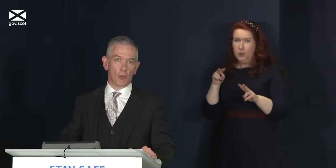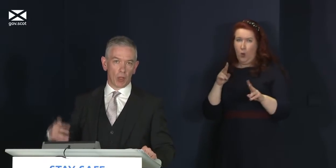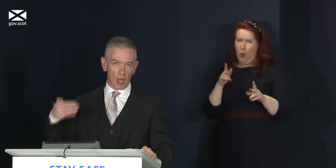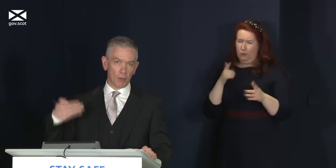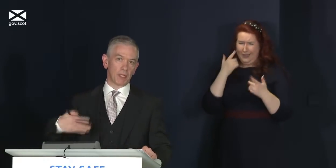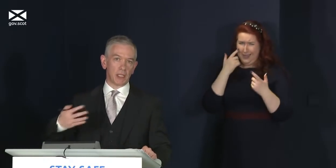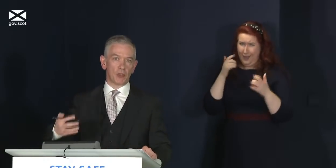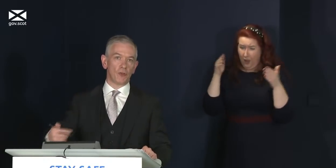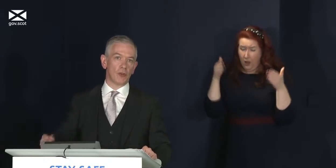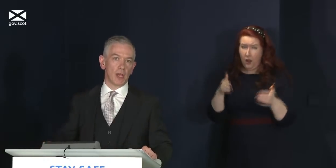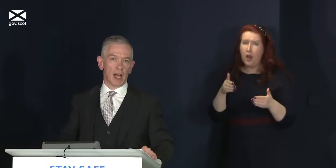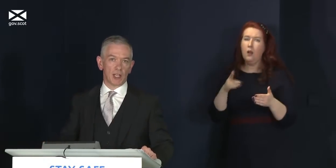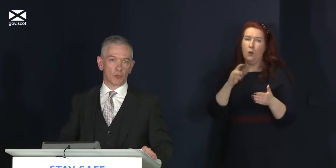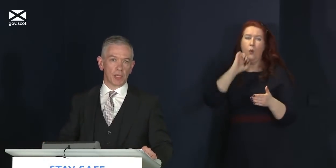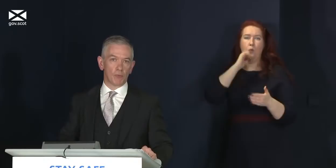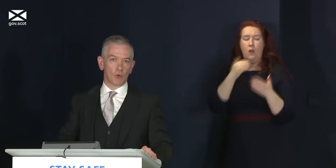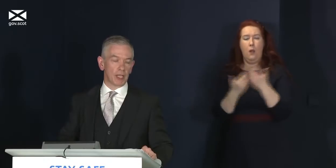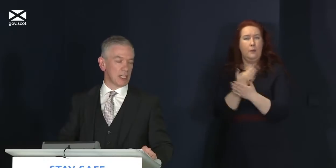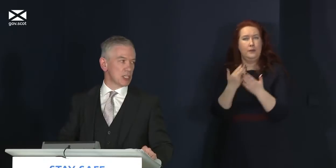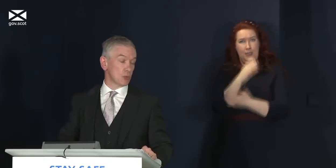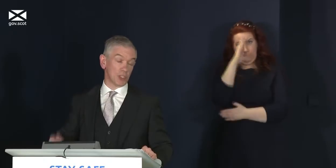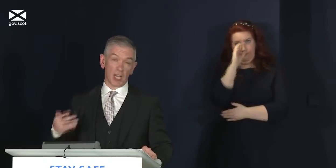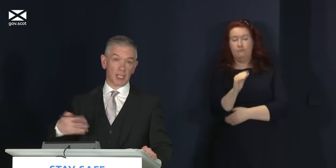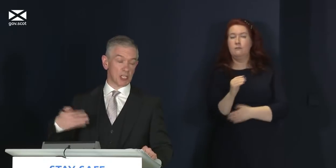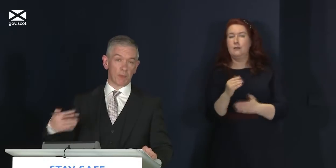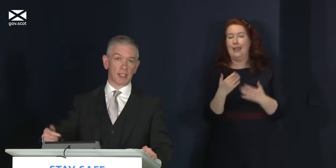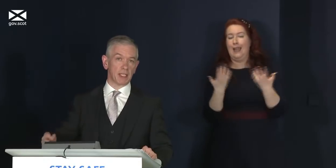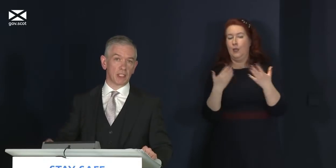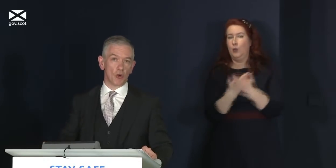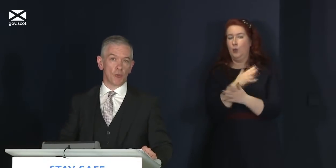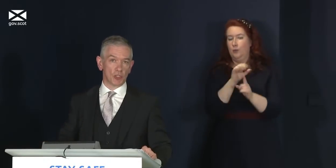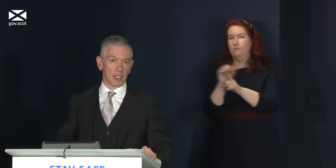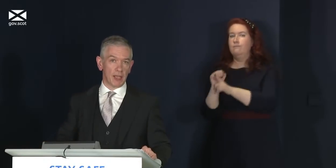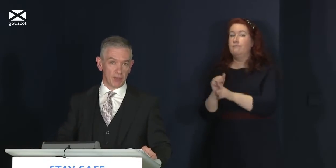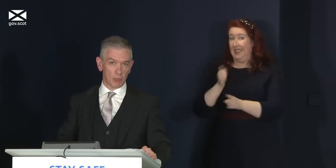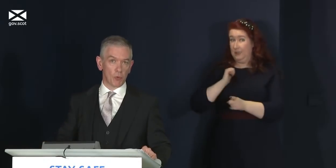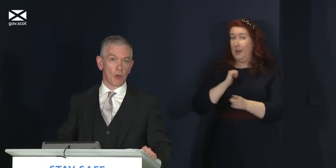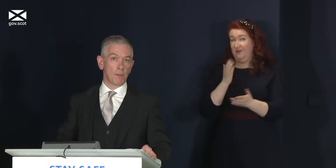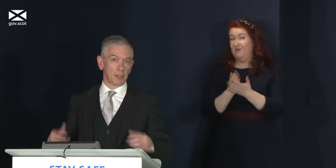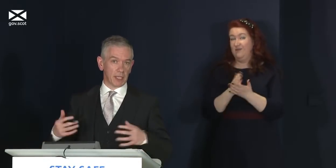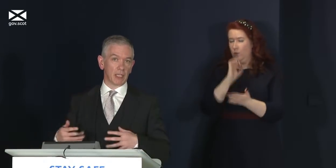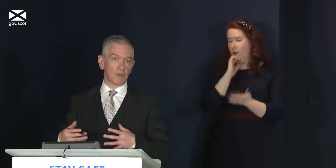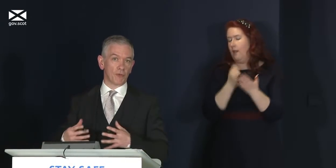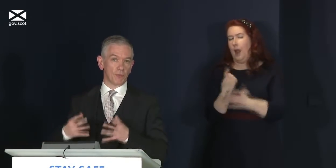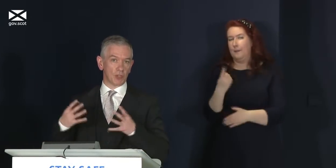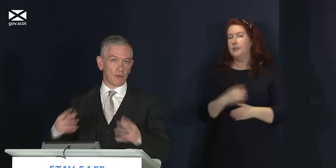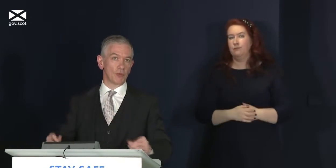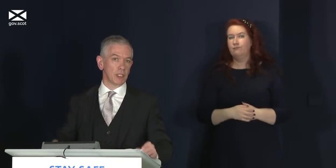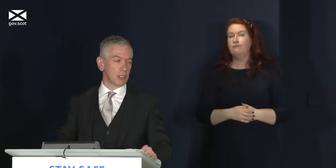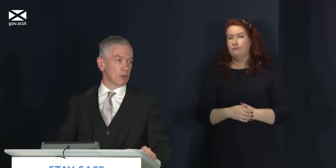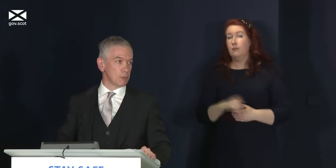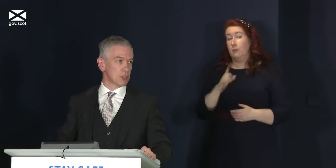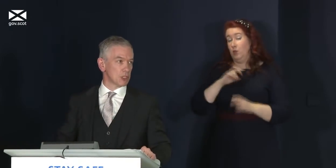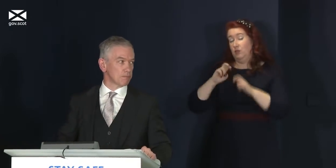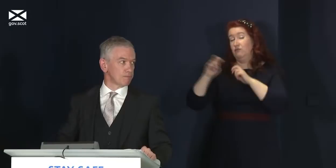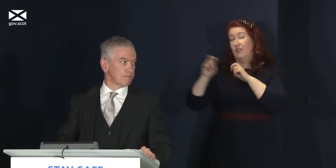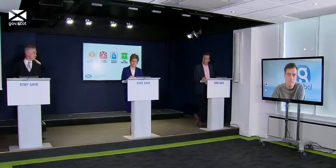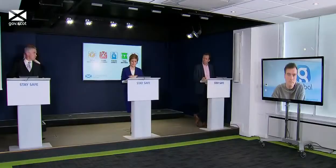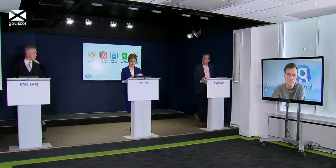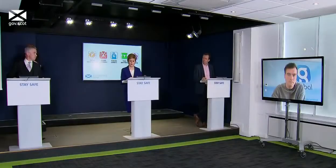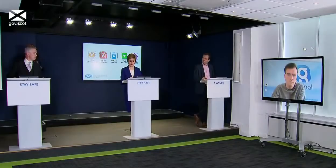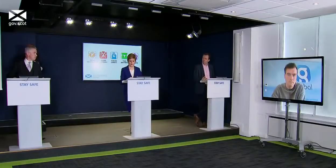scrutiny, and we'll update you as we get more cases, which I expect is almost inevitable, particularly from travel-related